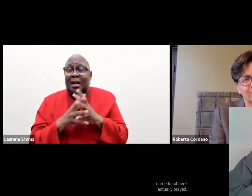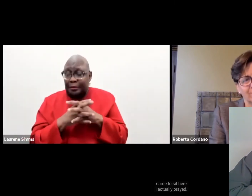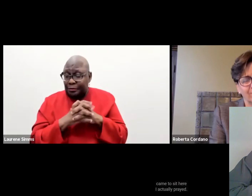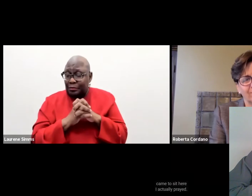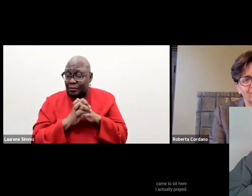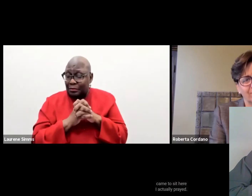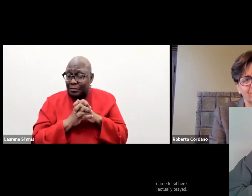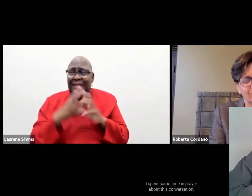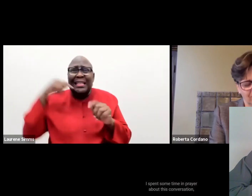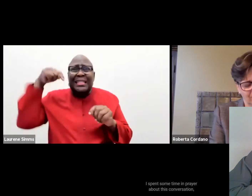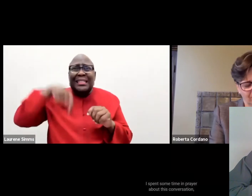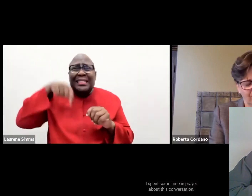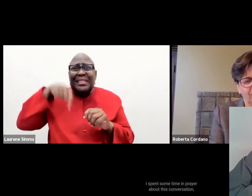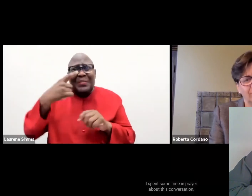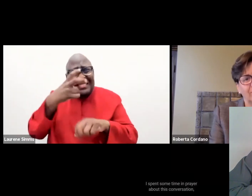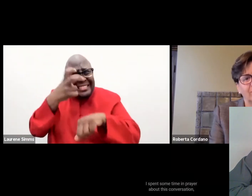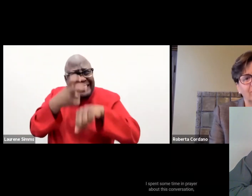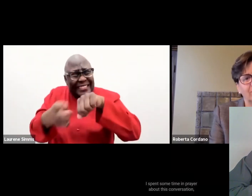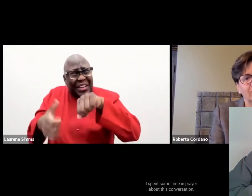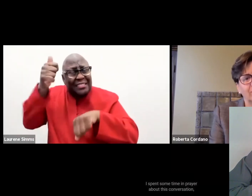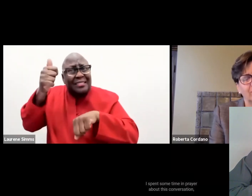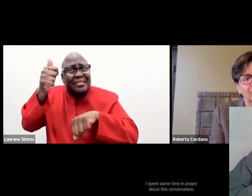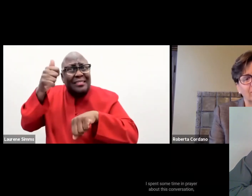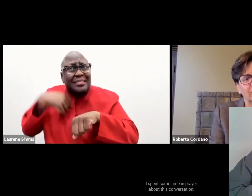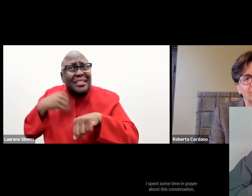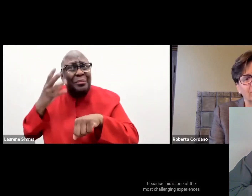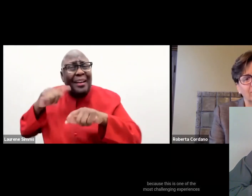I came to sit here, I actually prayed,